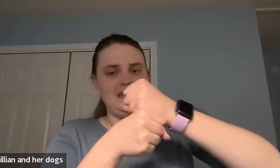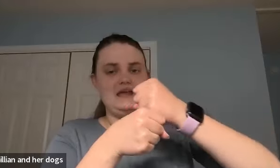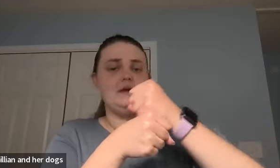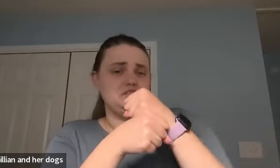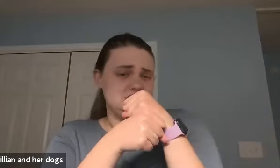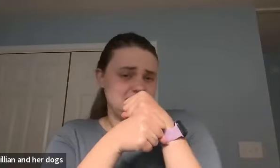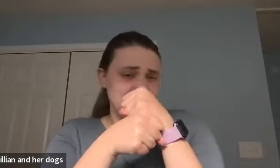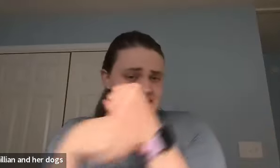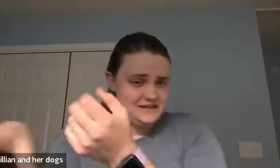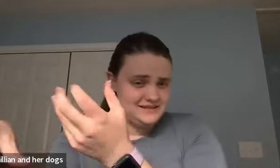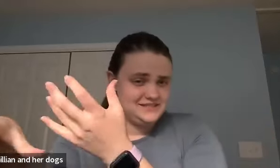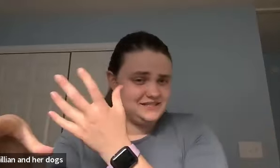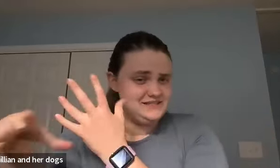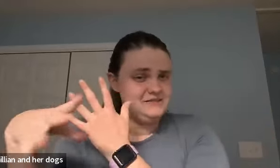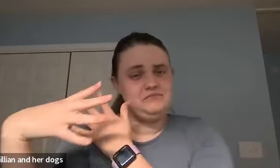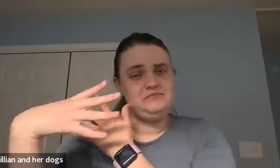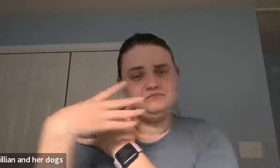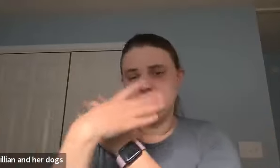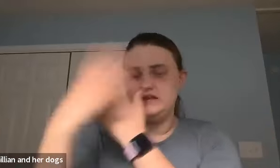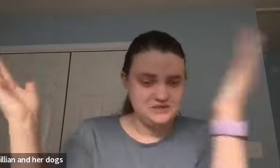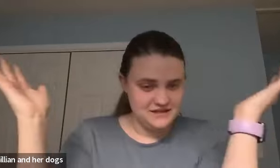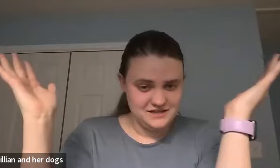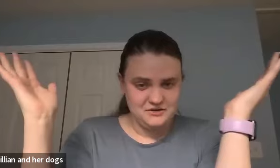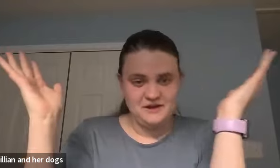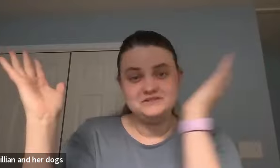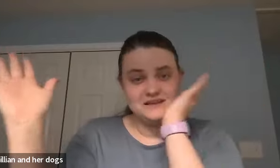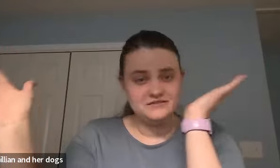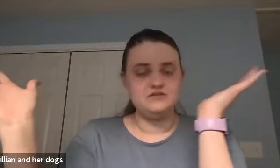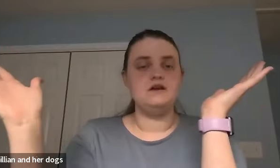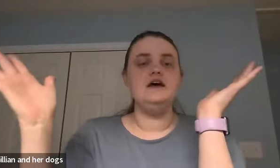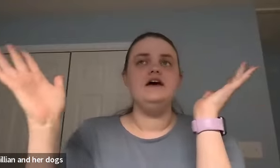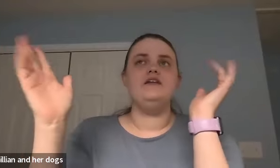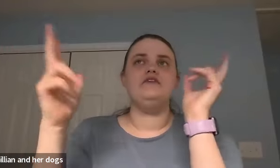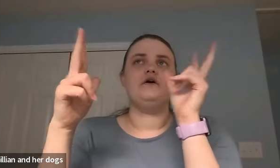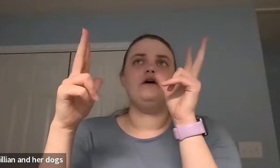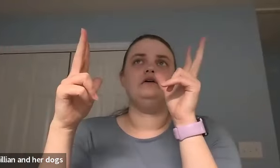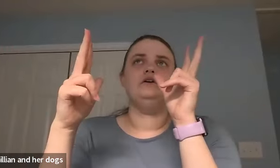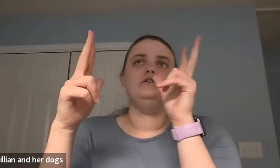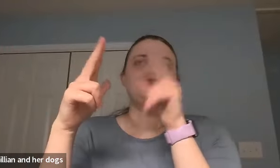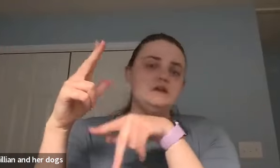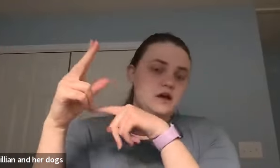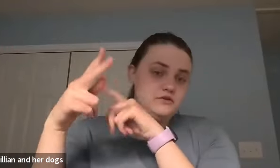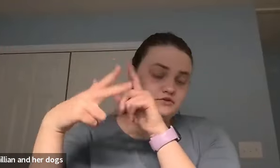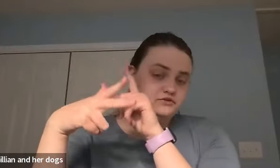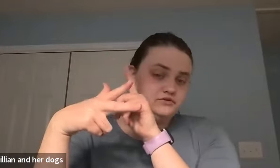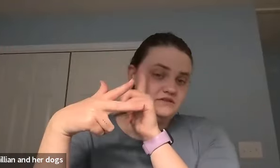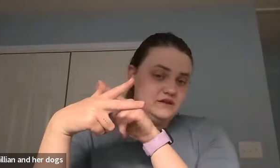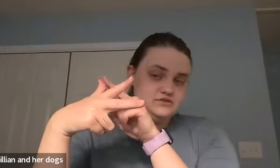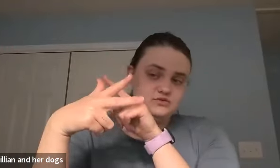And I'm just going to say this just to let you guys know, better safe than sorry. There's 3